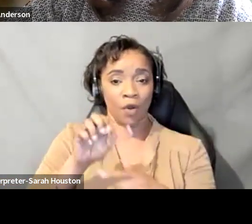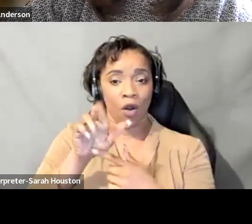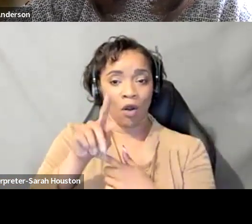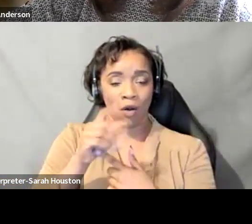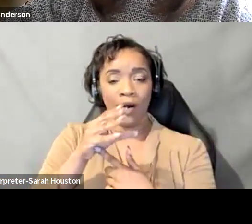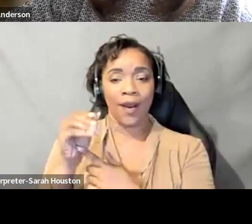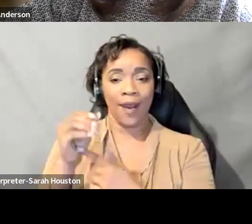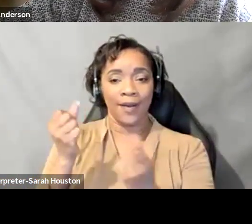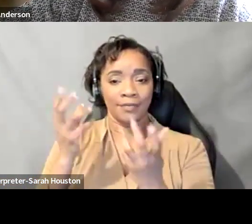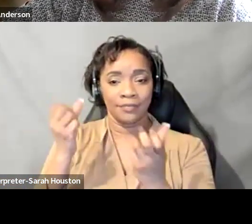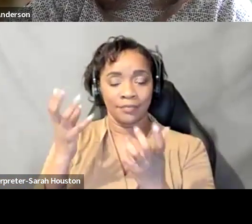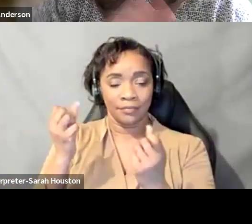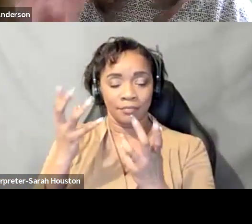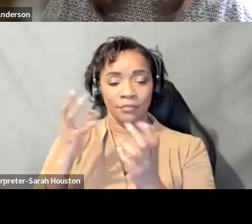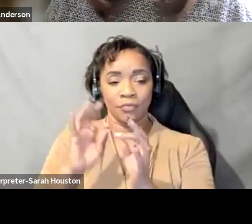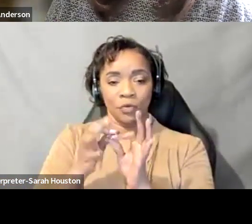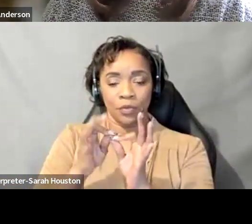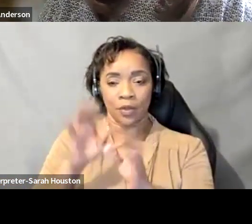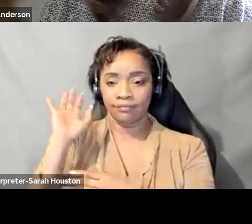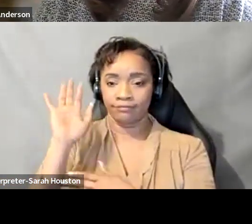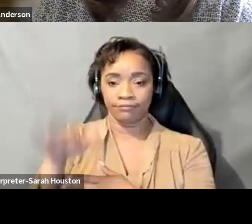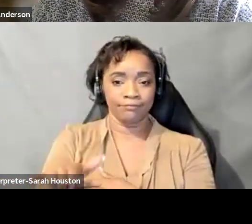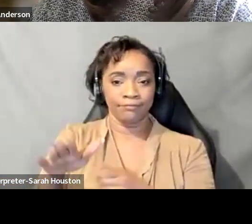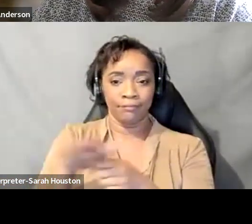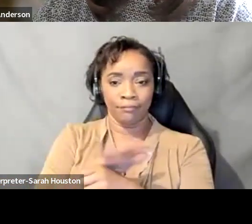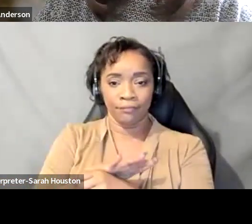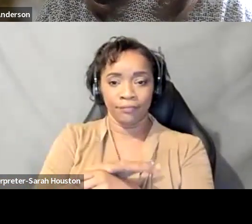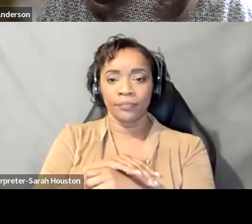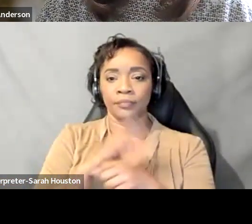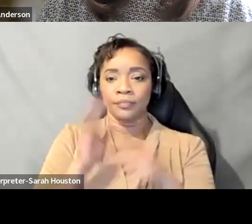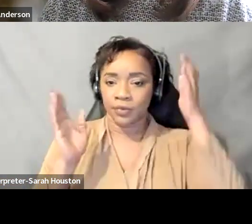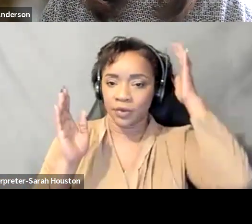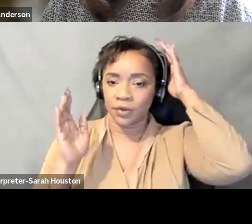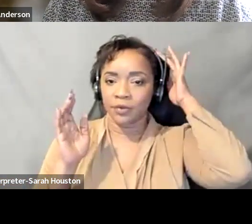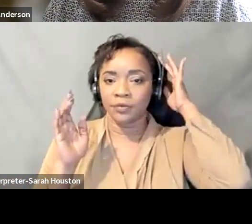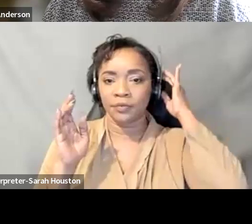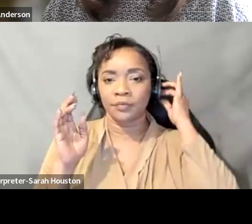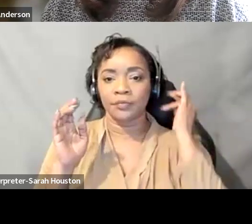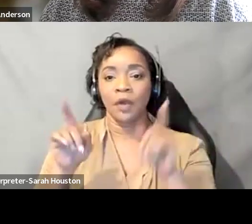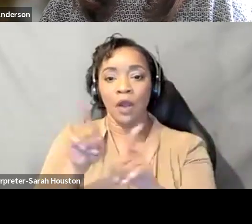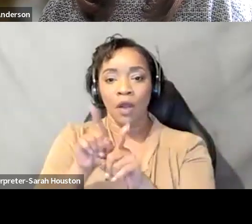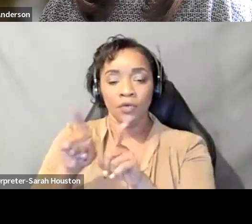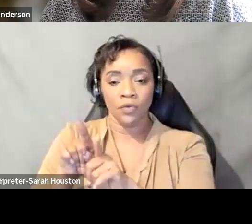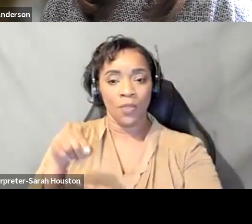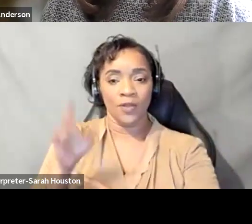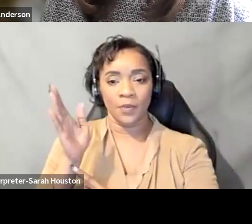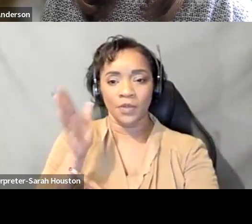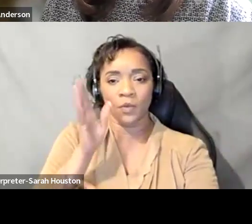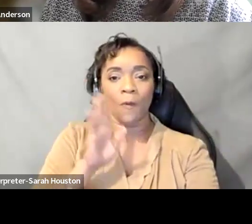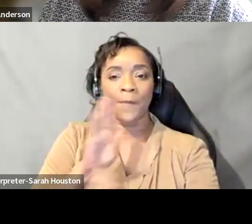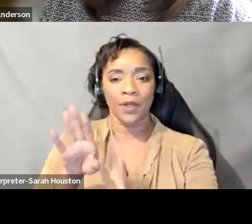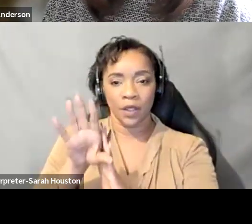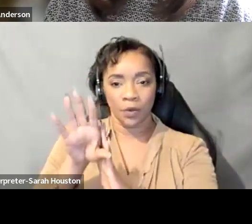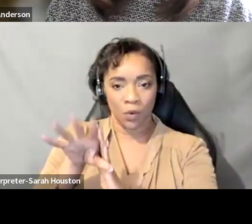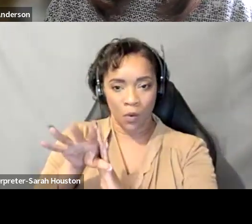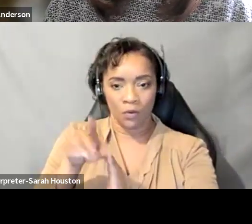this time. We'll be running through the entire presentation. The presentation will also be recorded, and you will receive that